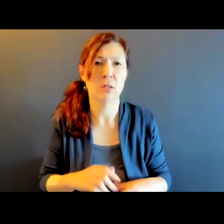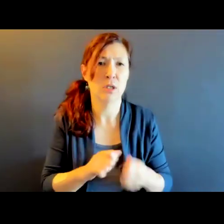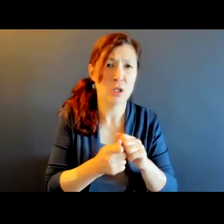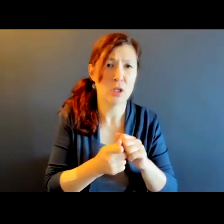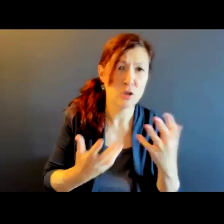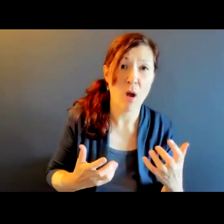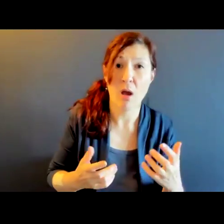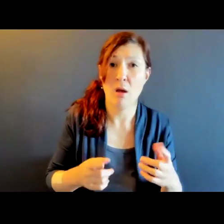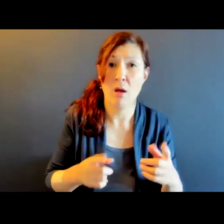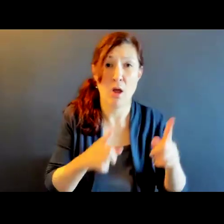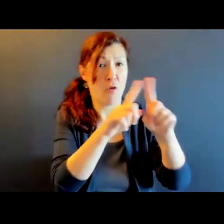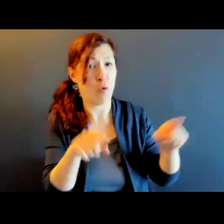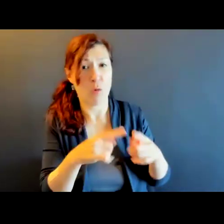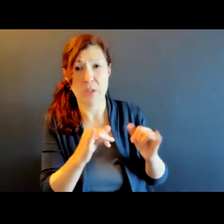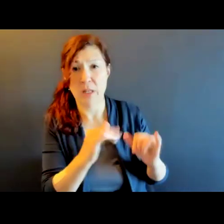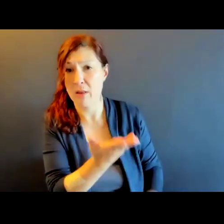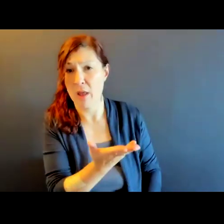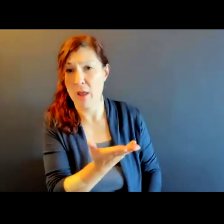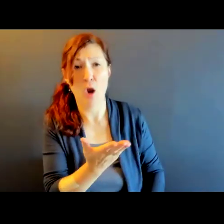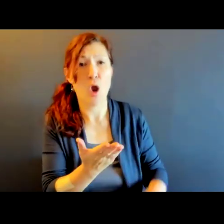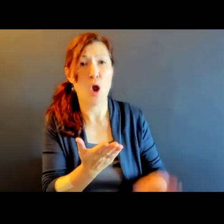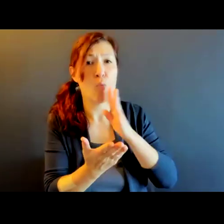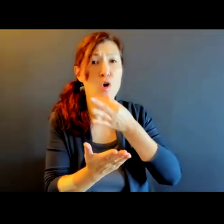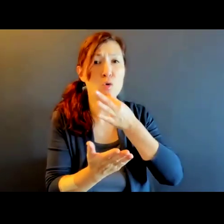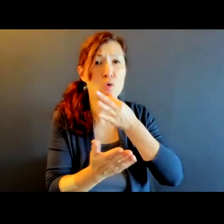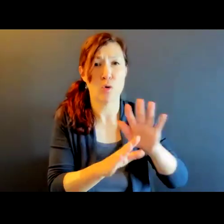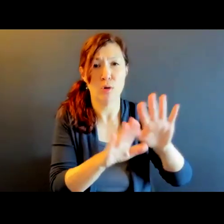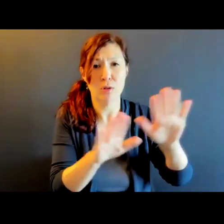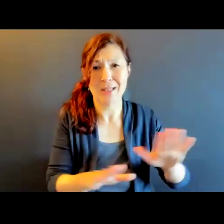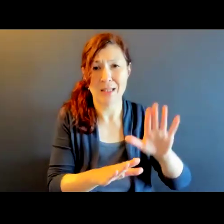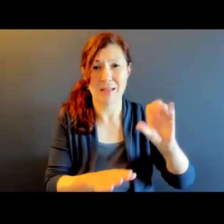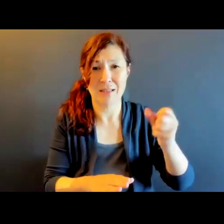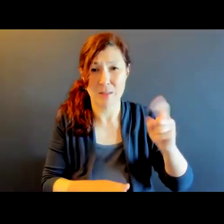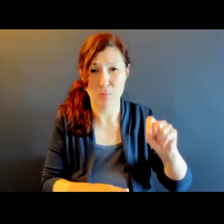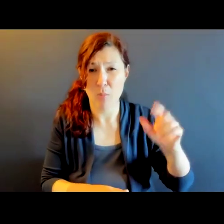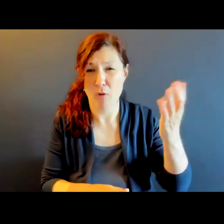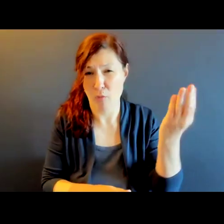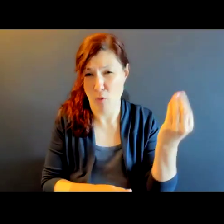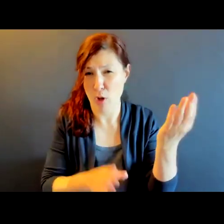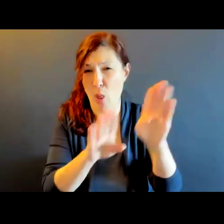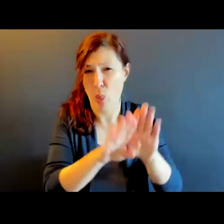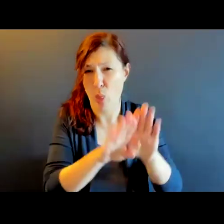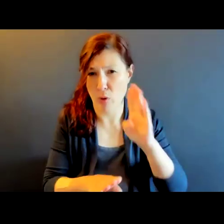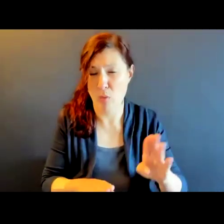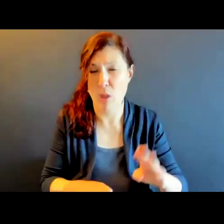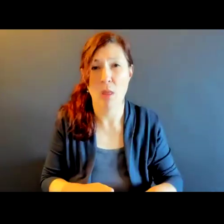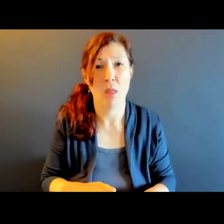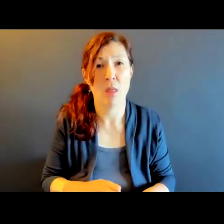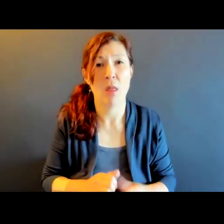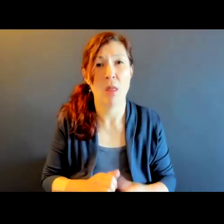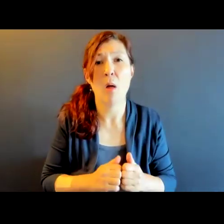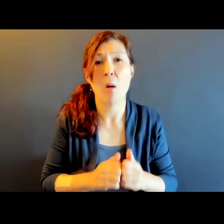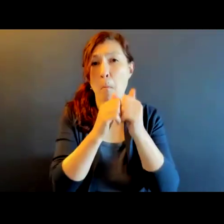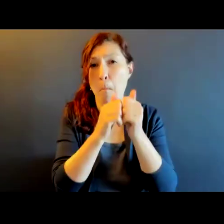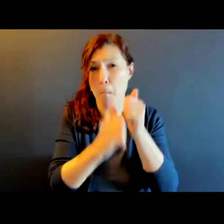open and it will close on Sunday, September 14th. The grand majority so far, the responses have been from